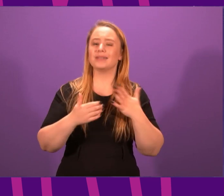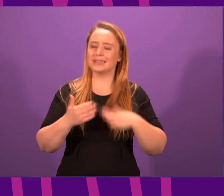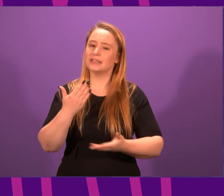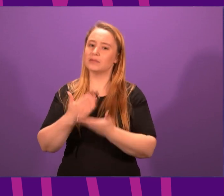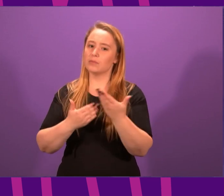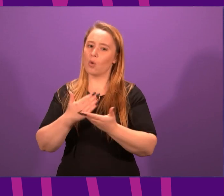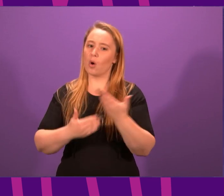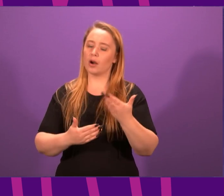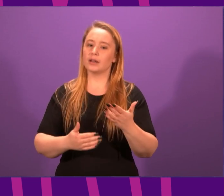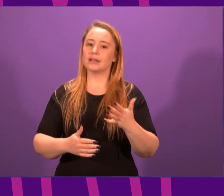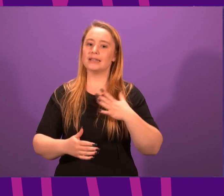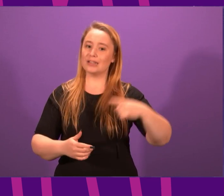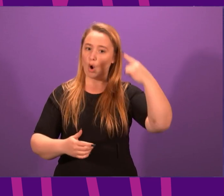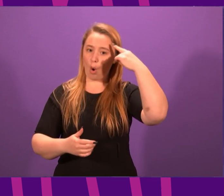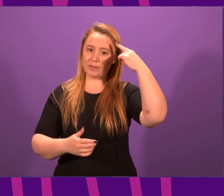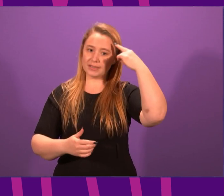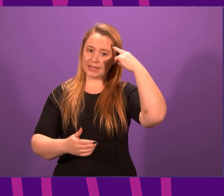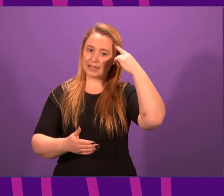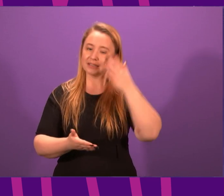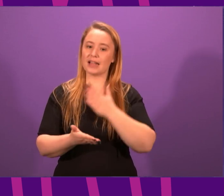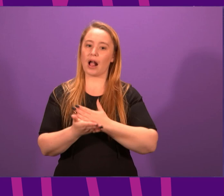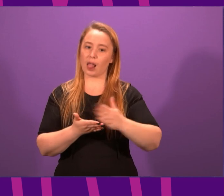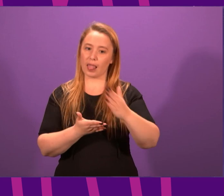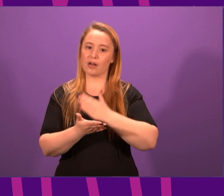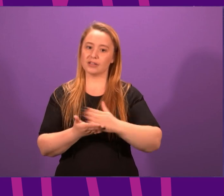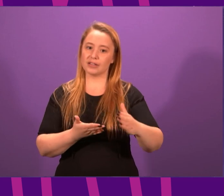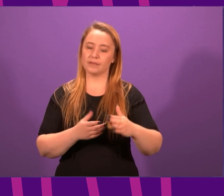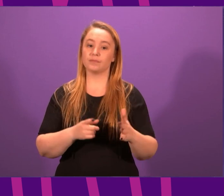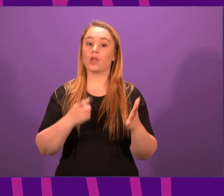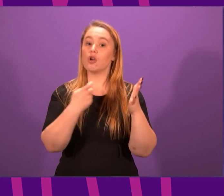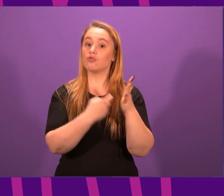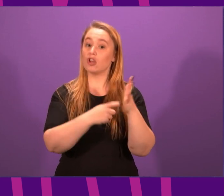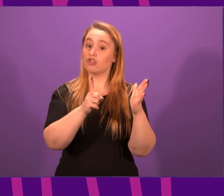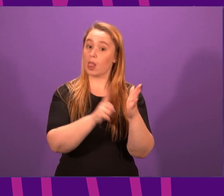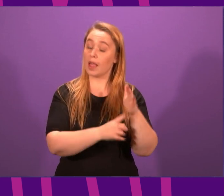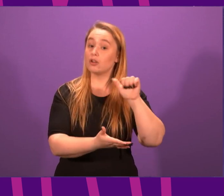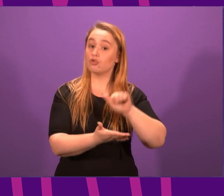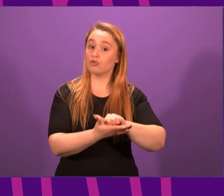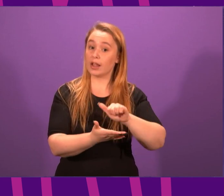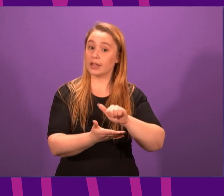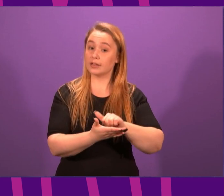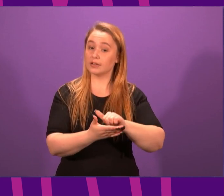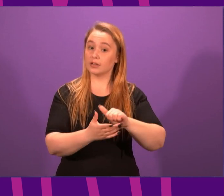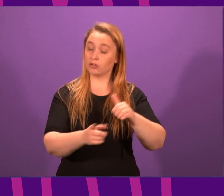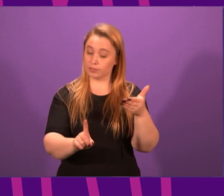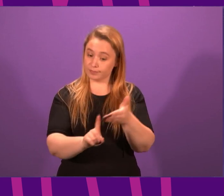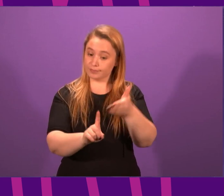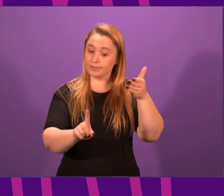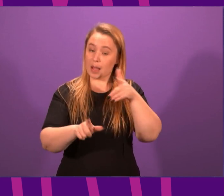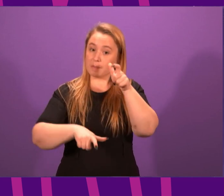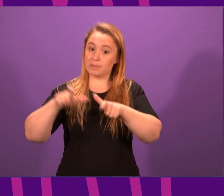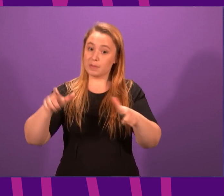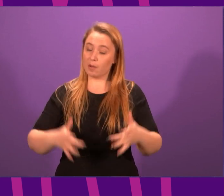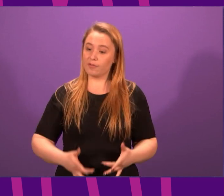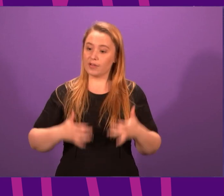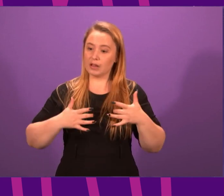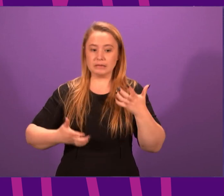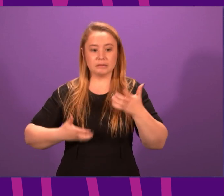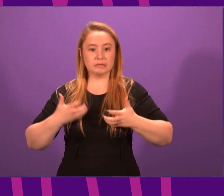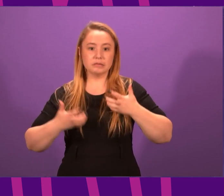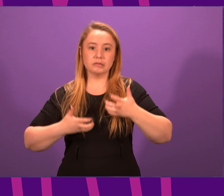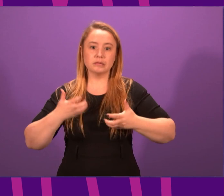is essential to take people with us. Richard Leonard was right to acknowledge the frustration that people feel, whether it's